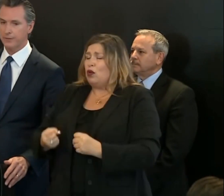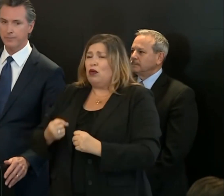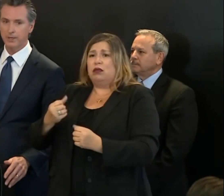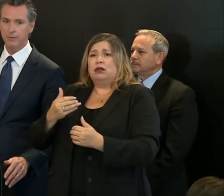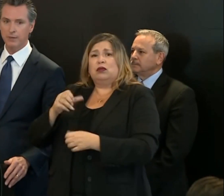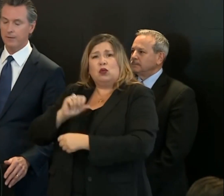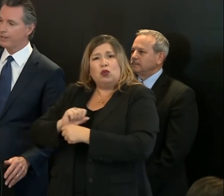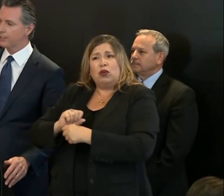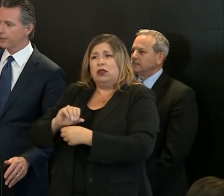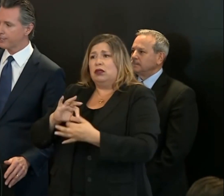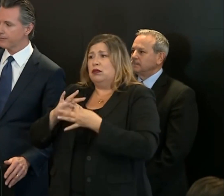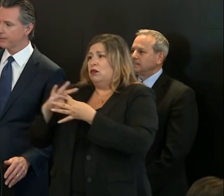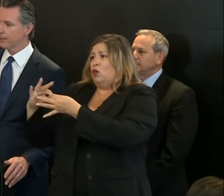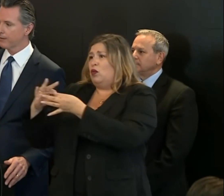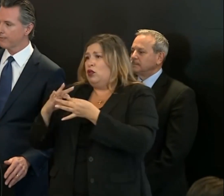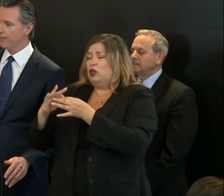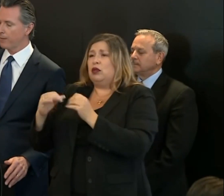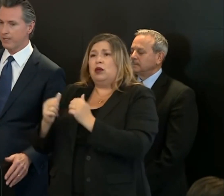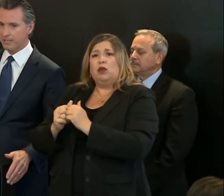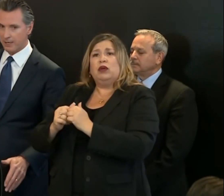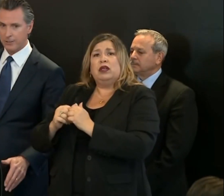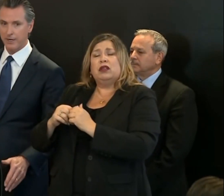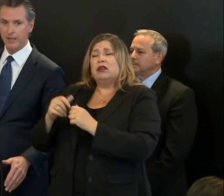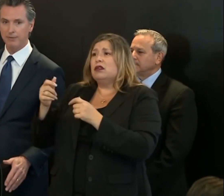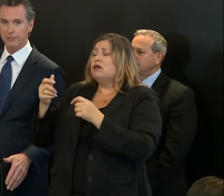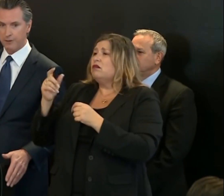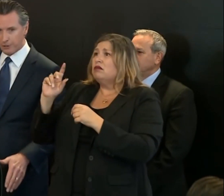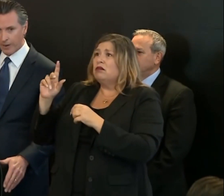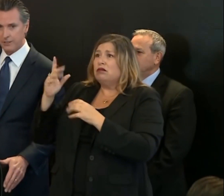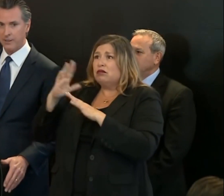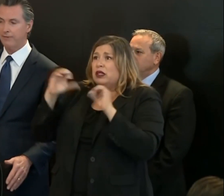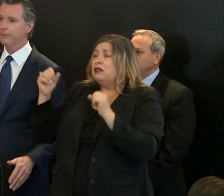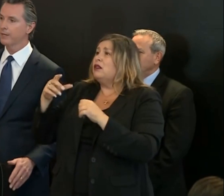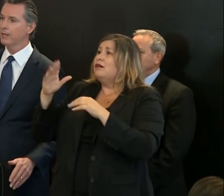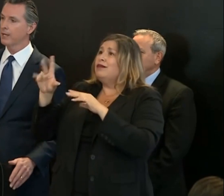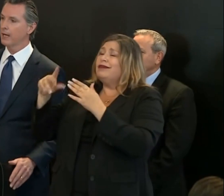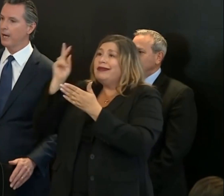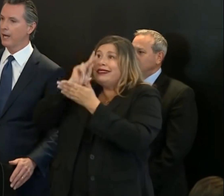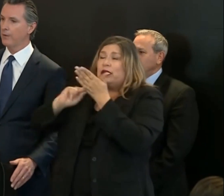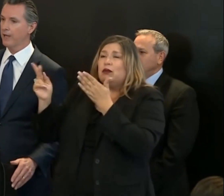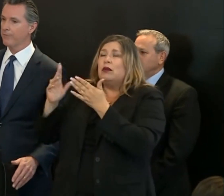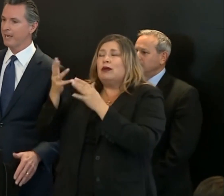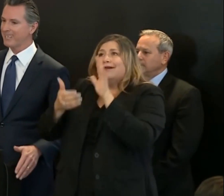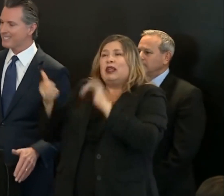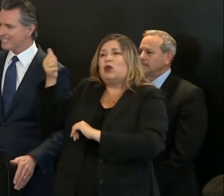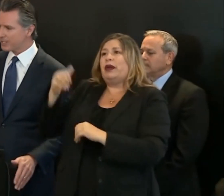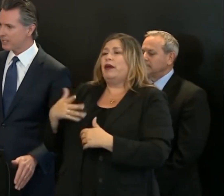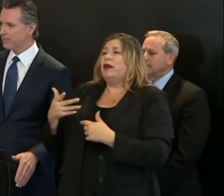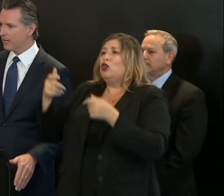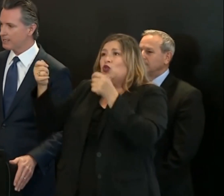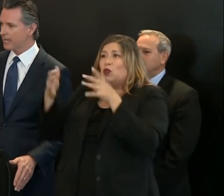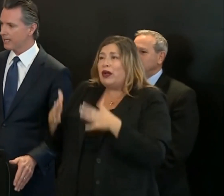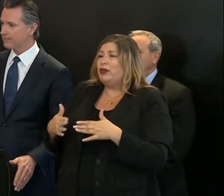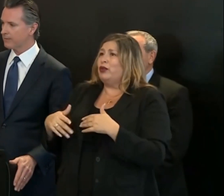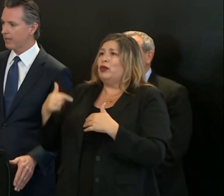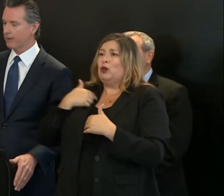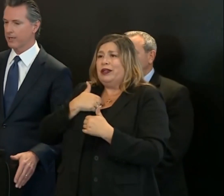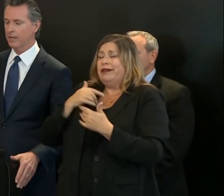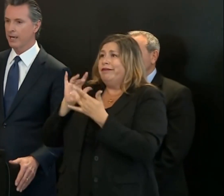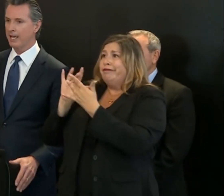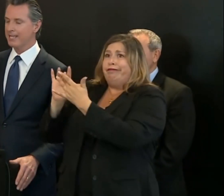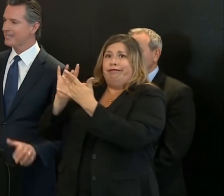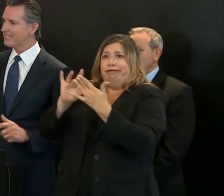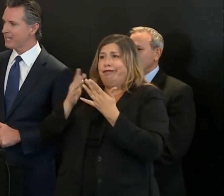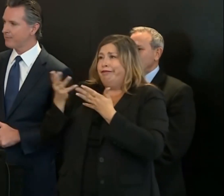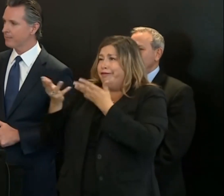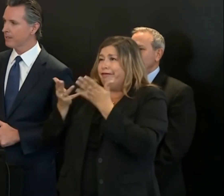relationship with the administration, from the secretary level to the director level. We have been in consistent contact, not